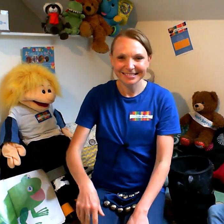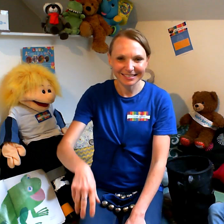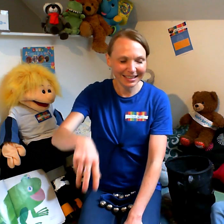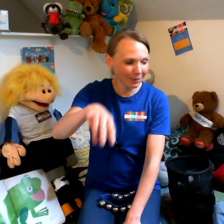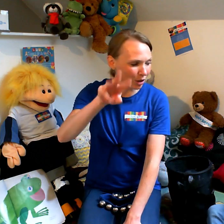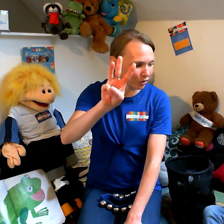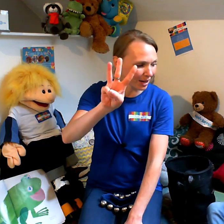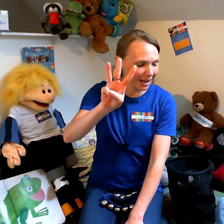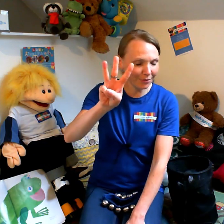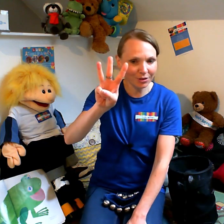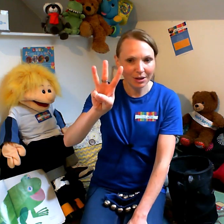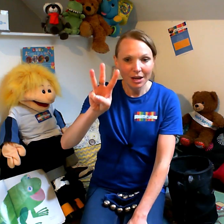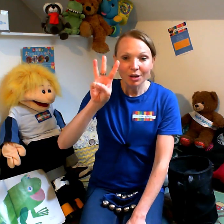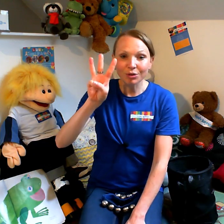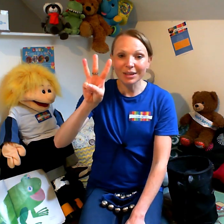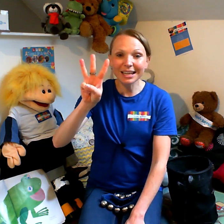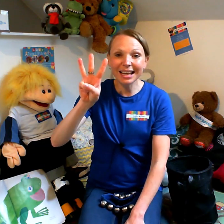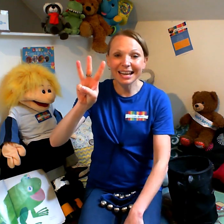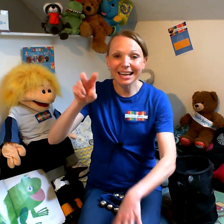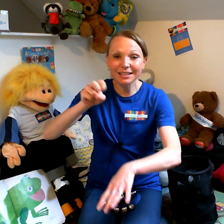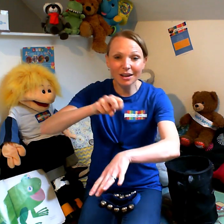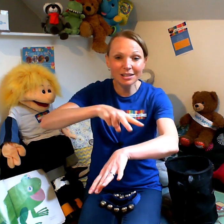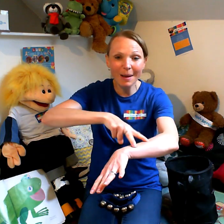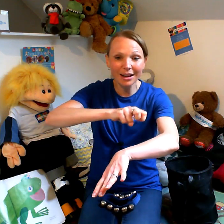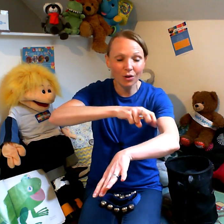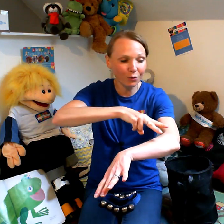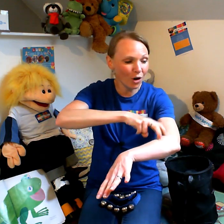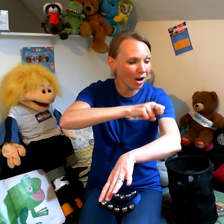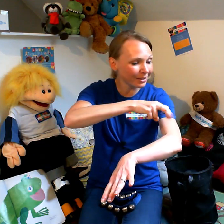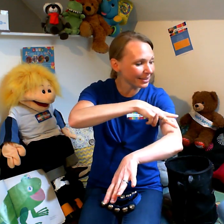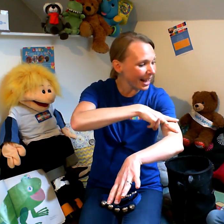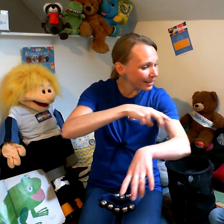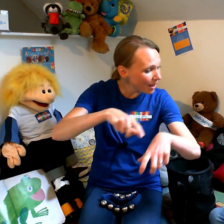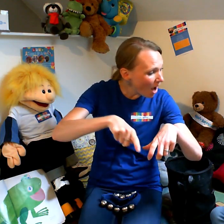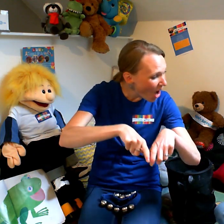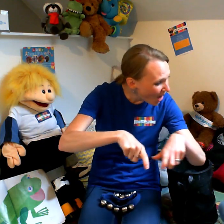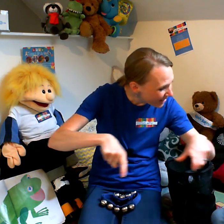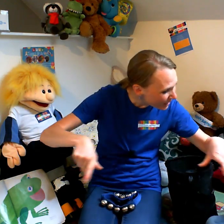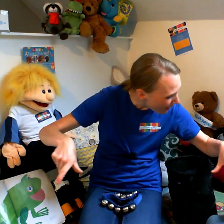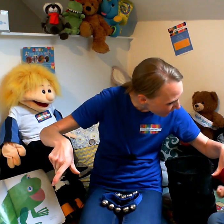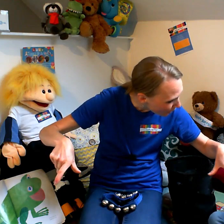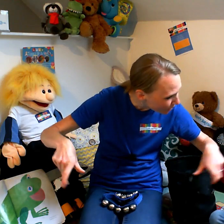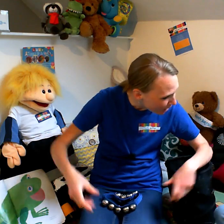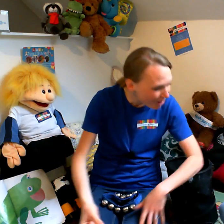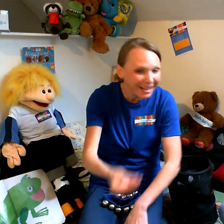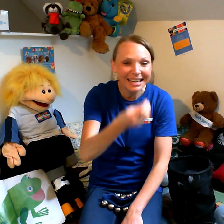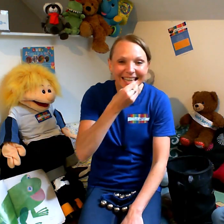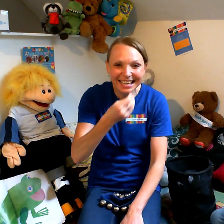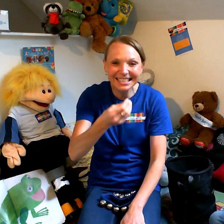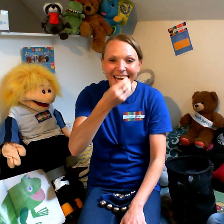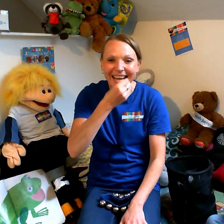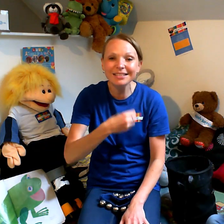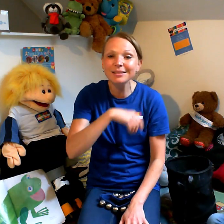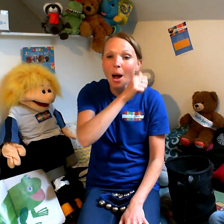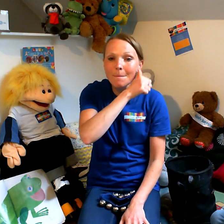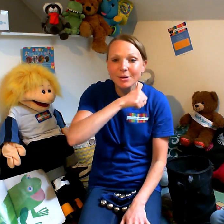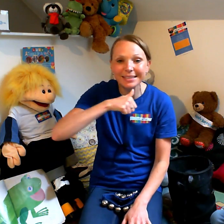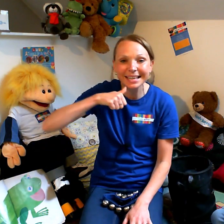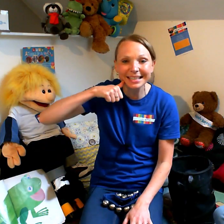Ready, we've got three left. Three little speckled frogs sat on a speckled log, eating some most